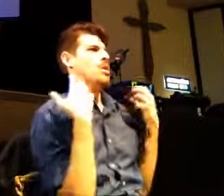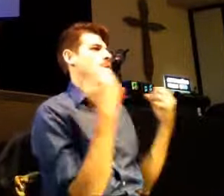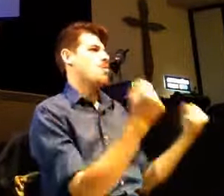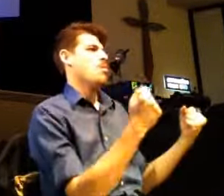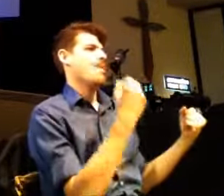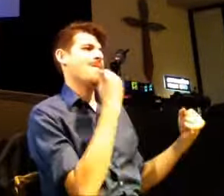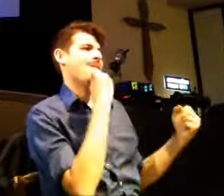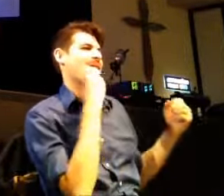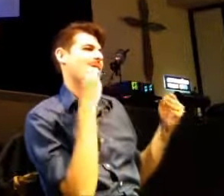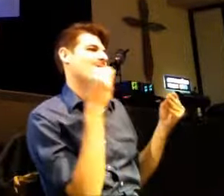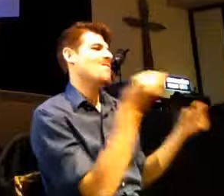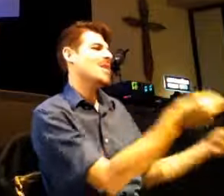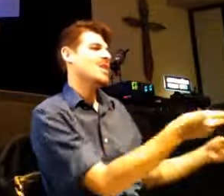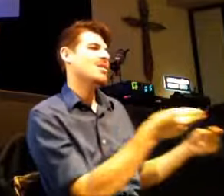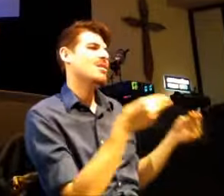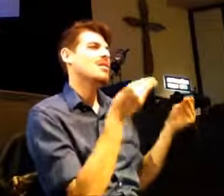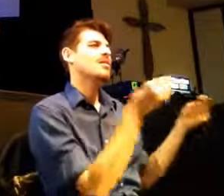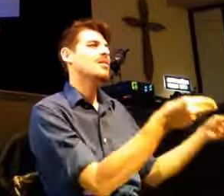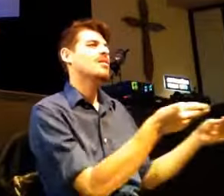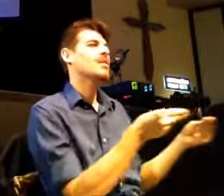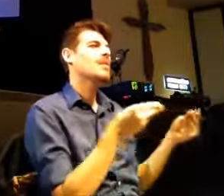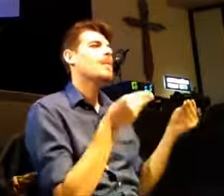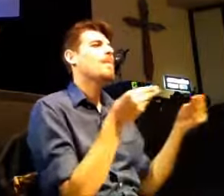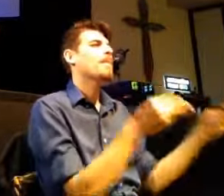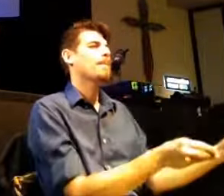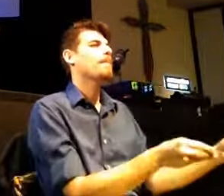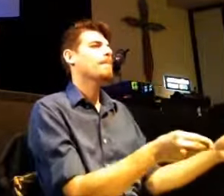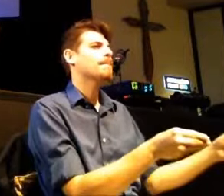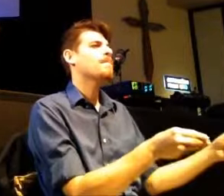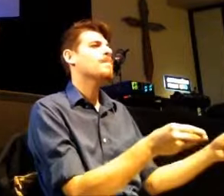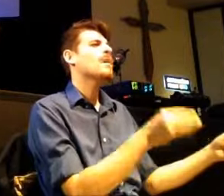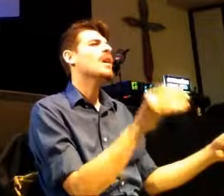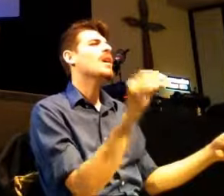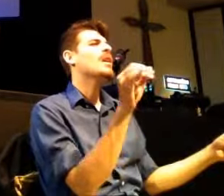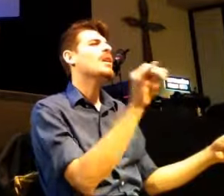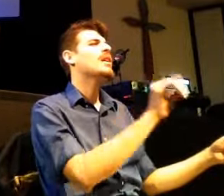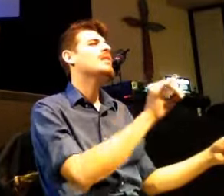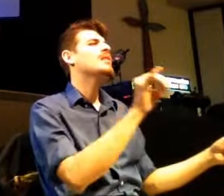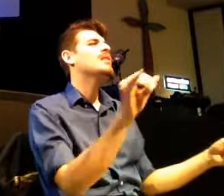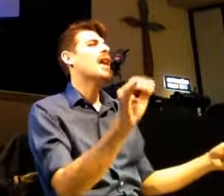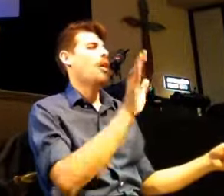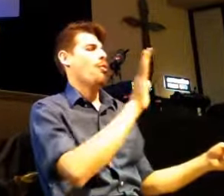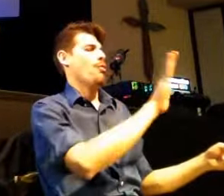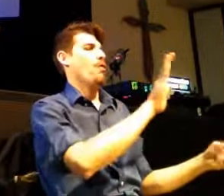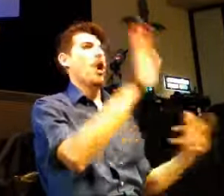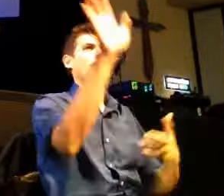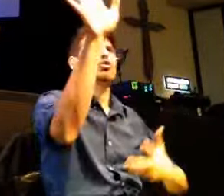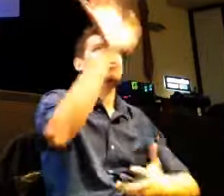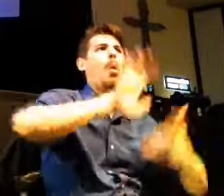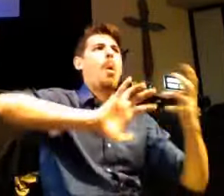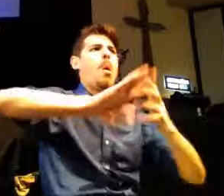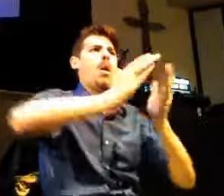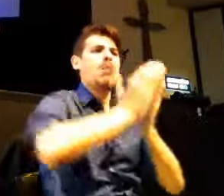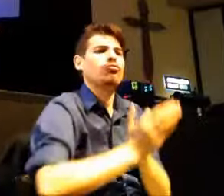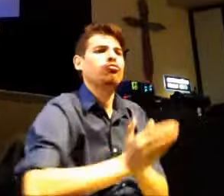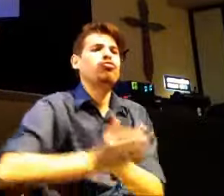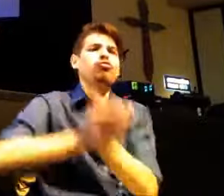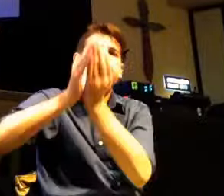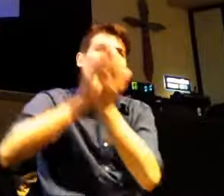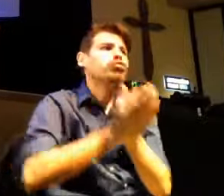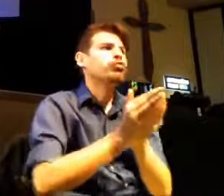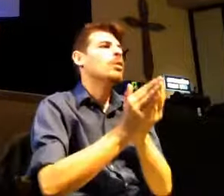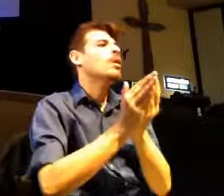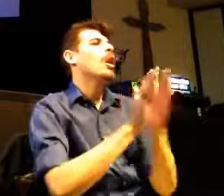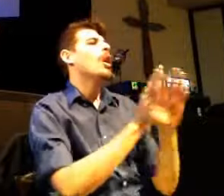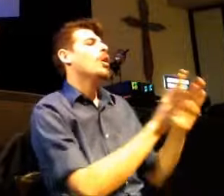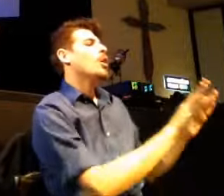feeds them. And he calms the storm in their life and just ministers to them. And yet, it's